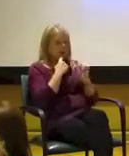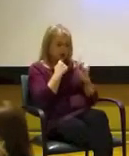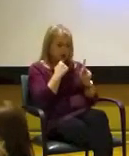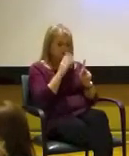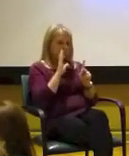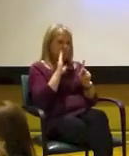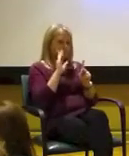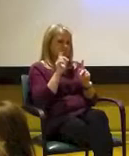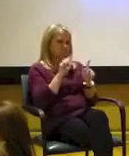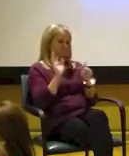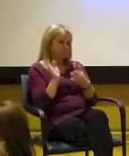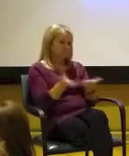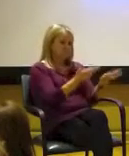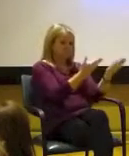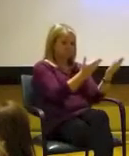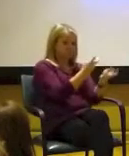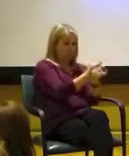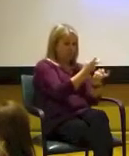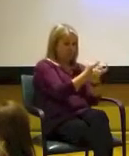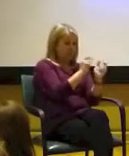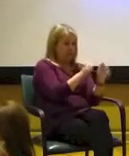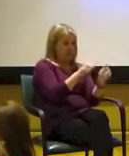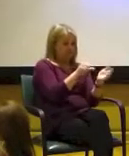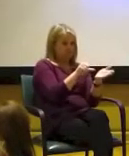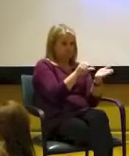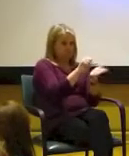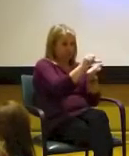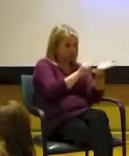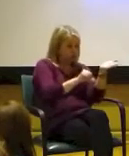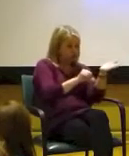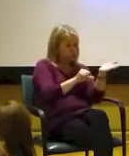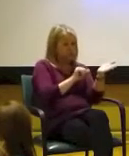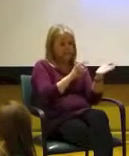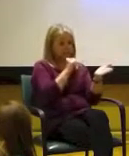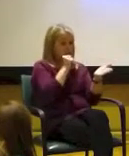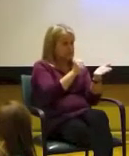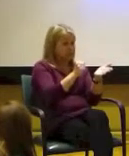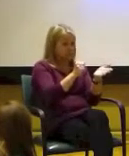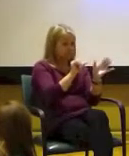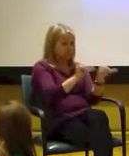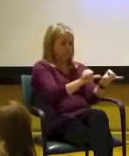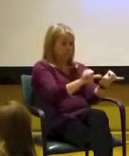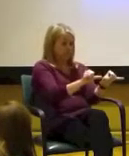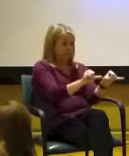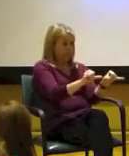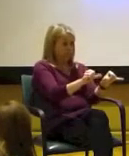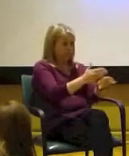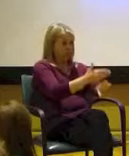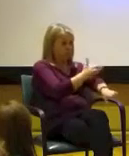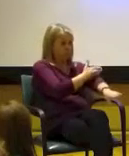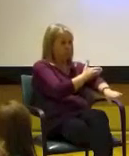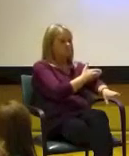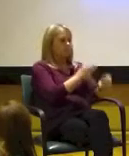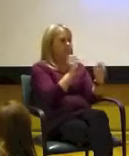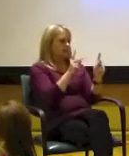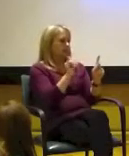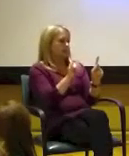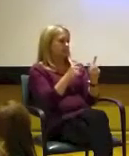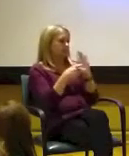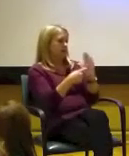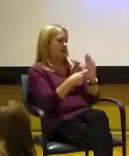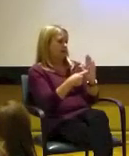the orthopedists do their surgery, and if it won't stay done, then that's another sign